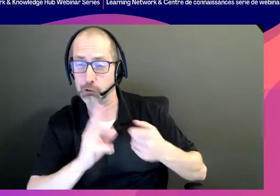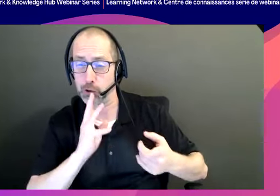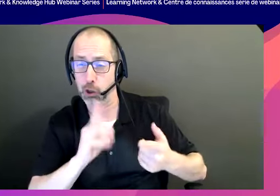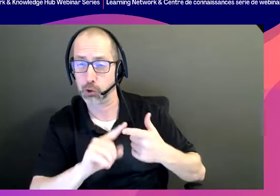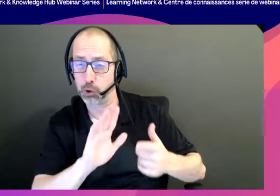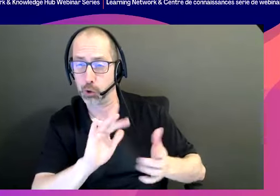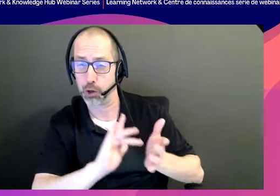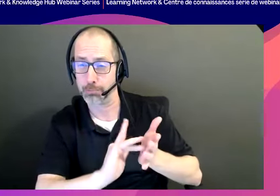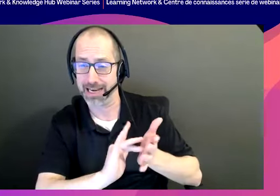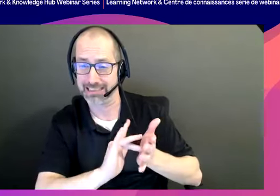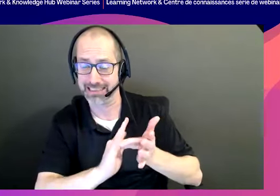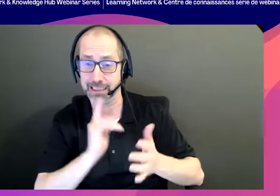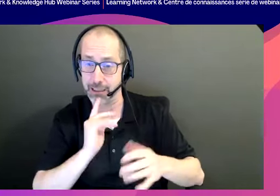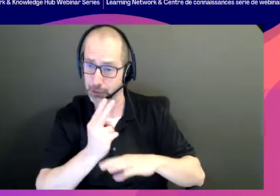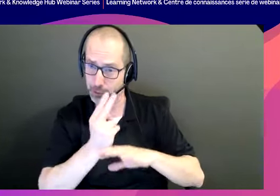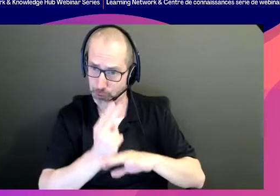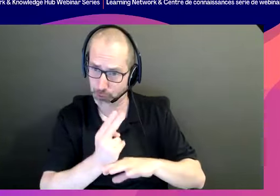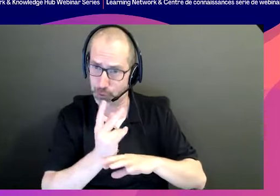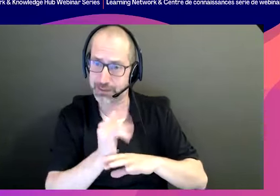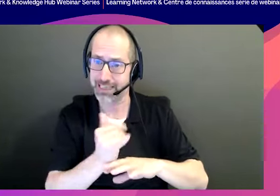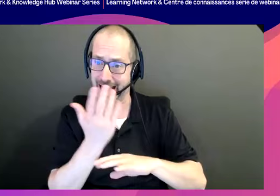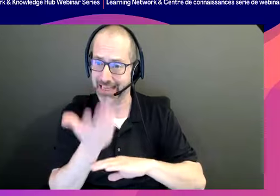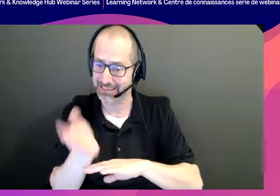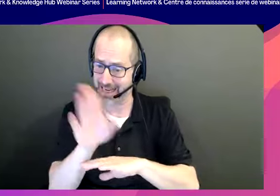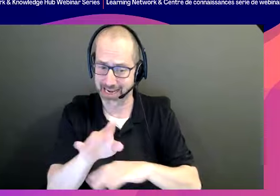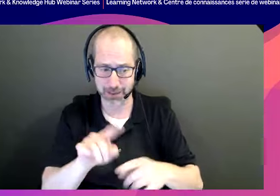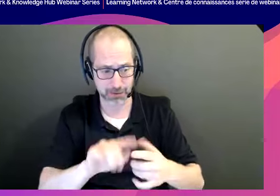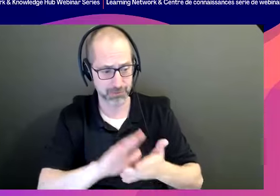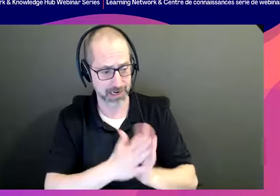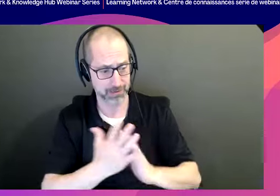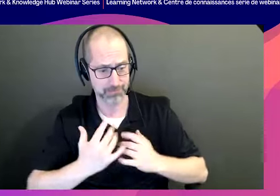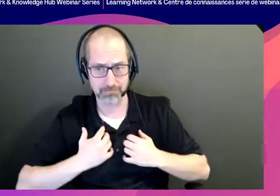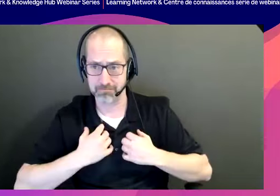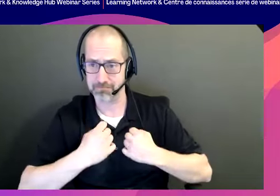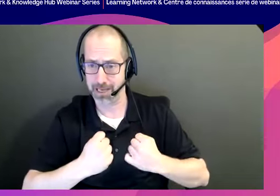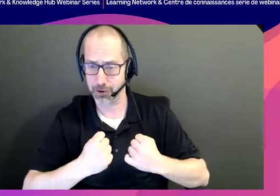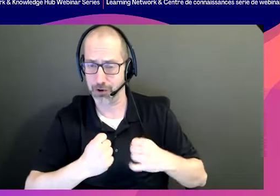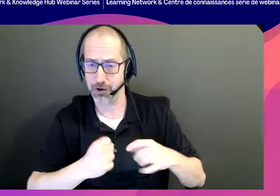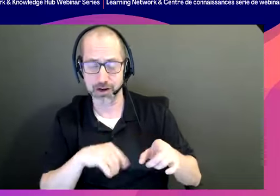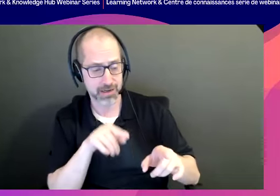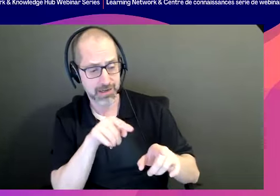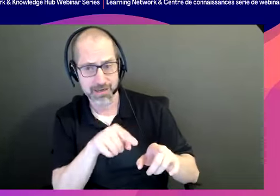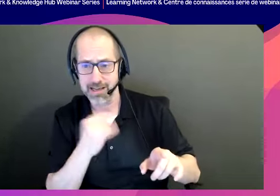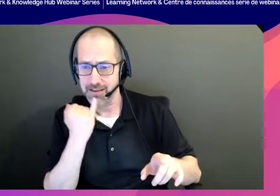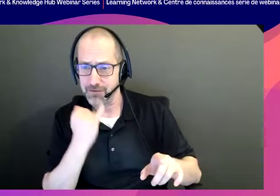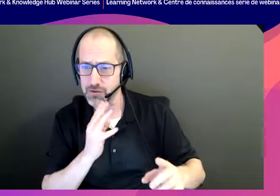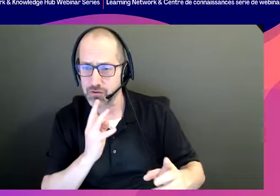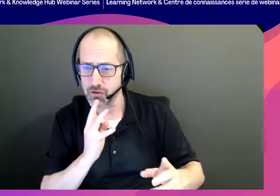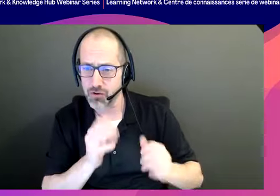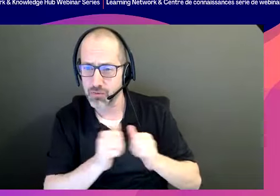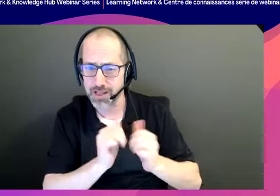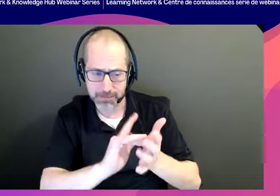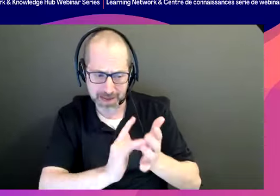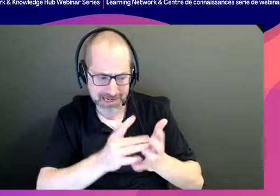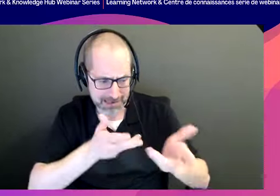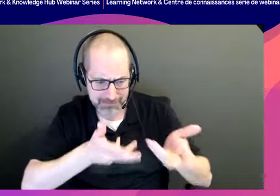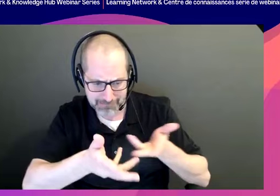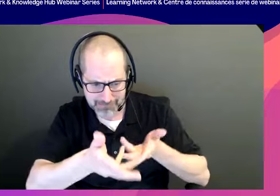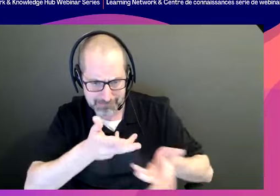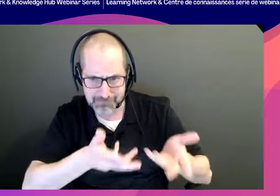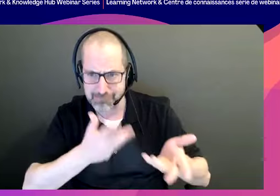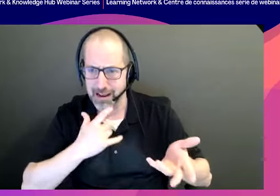that day to get better? Can you imagine if you talk to that medicine to actually do the work that you needed to do?" And I just